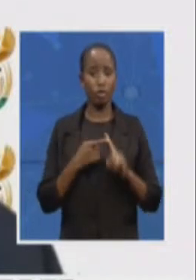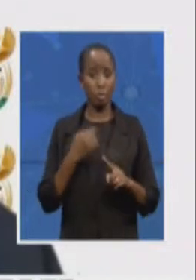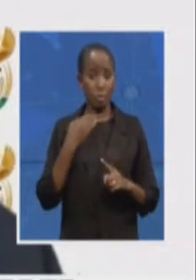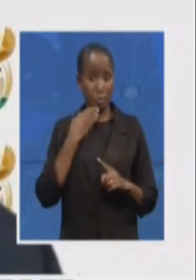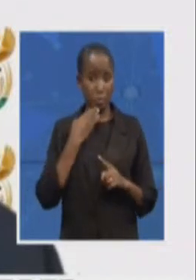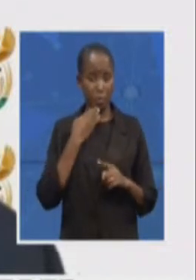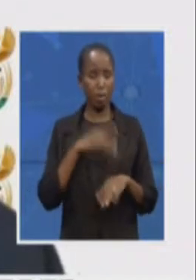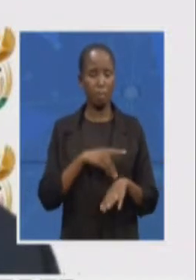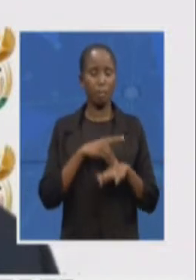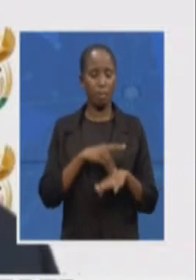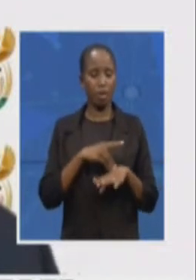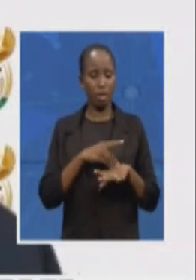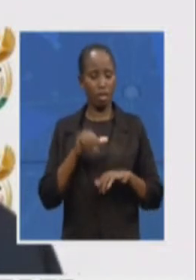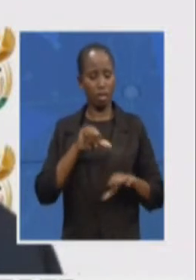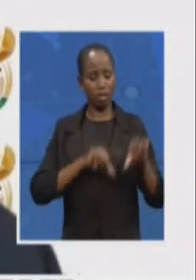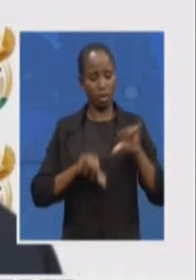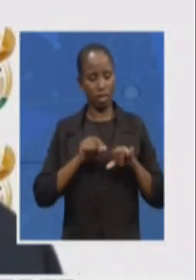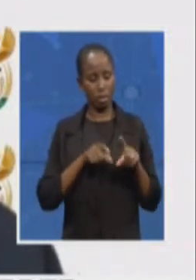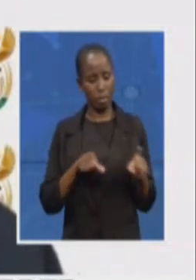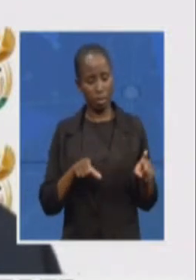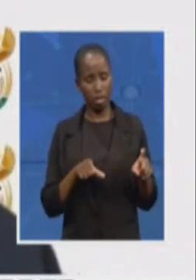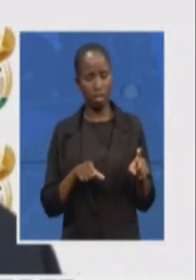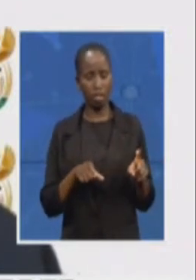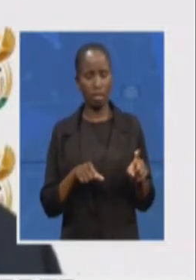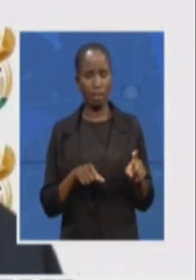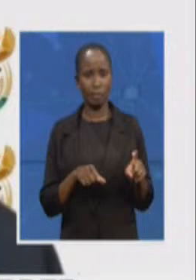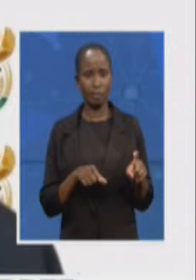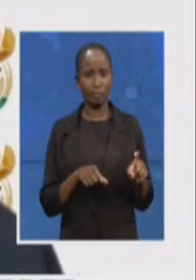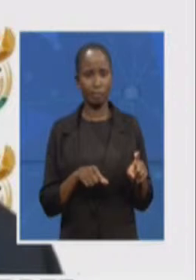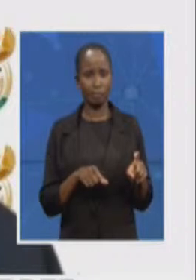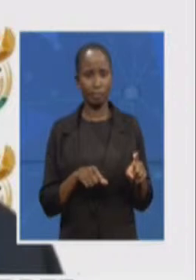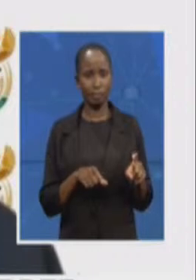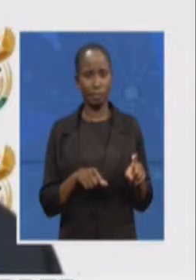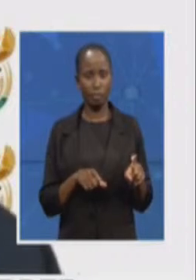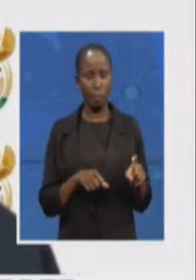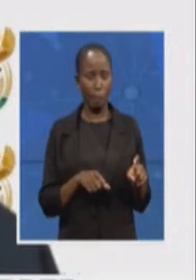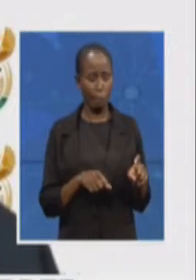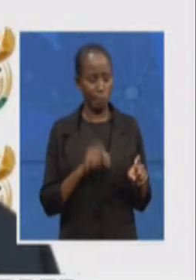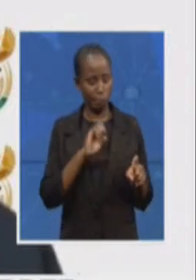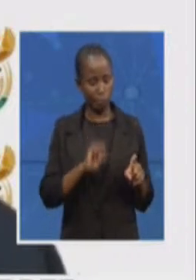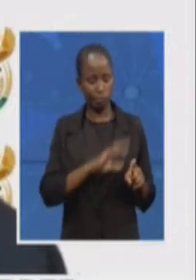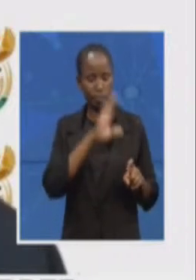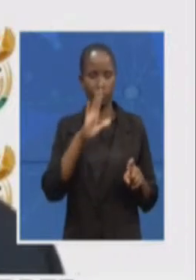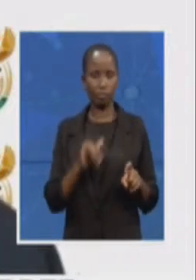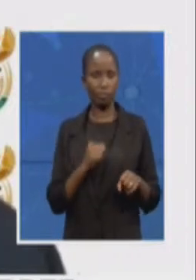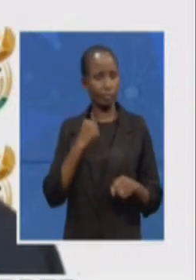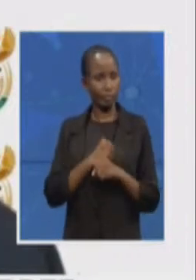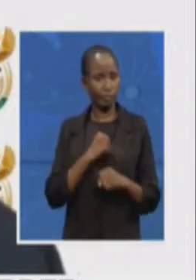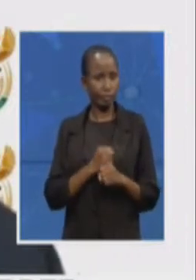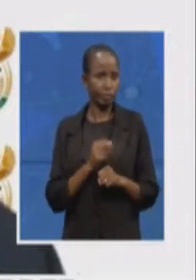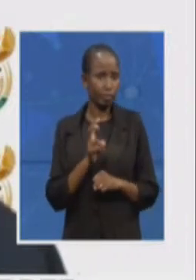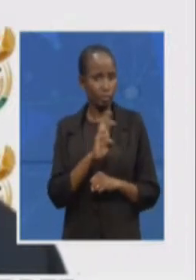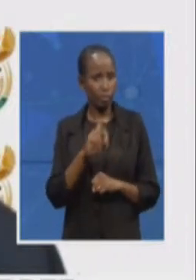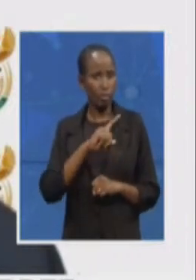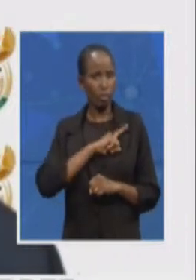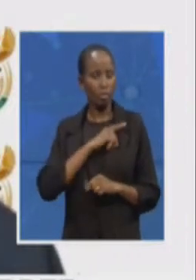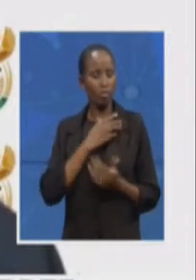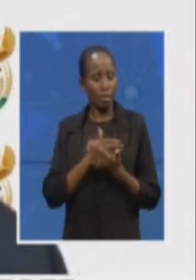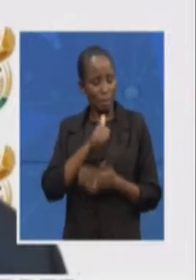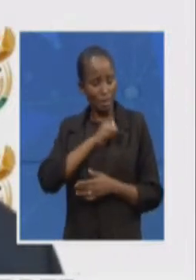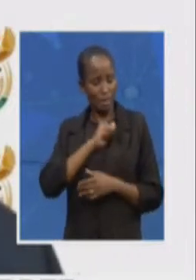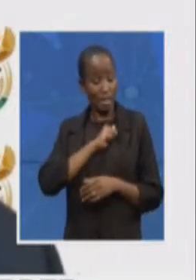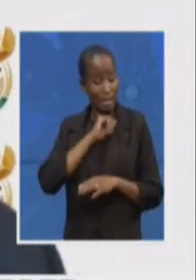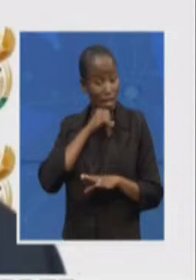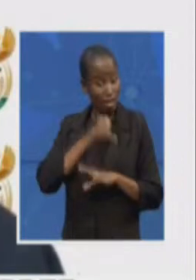stance of South Africa in terms of making sure that as early as we could, as soon as we knew that there was this variant had